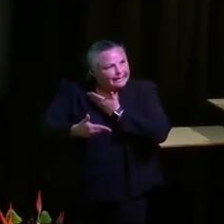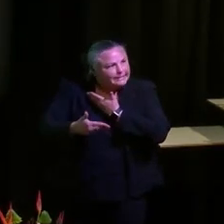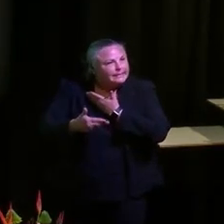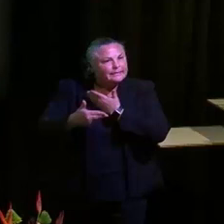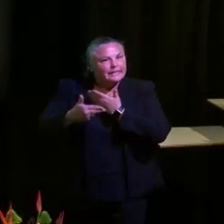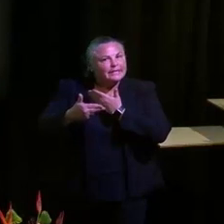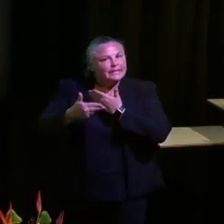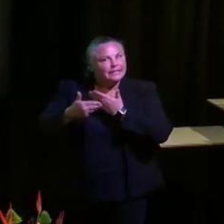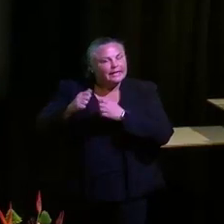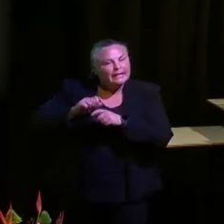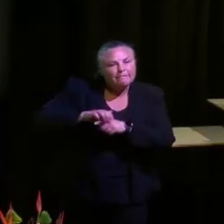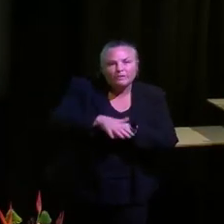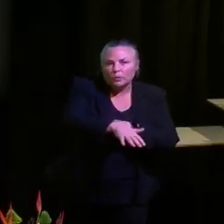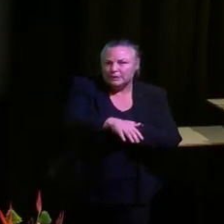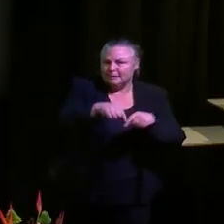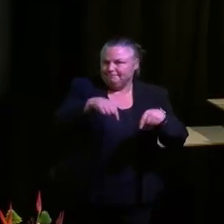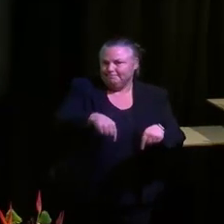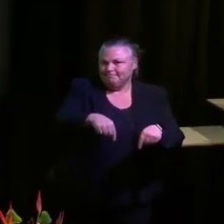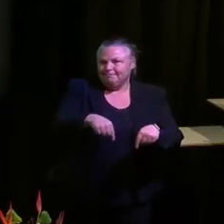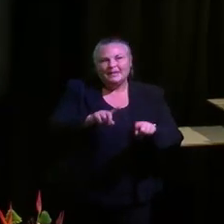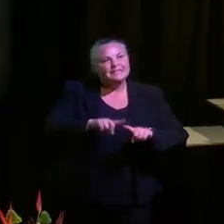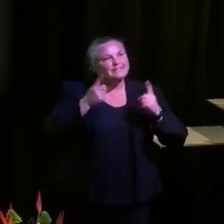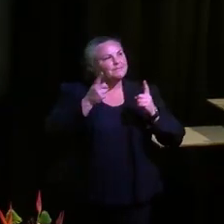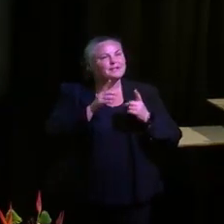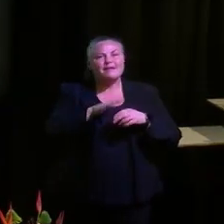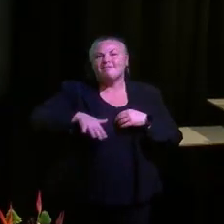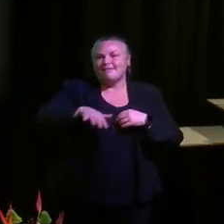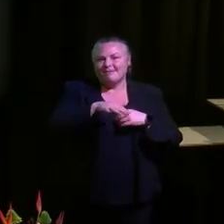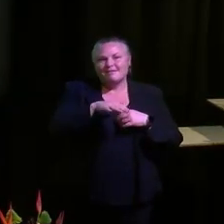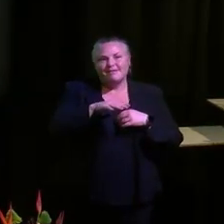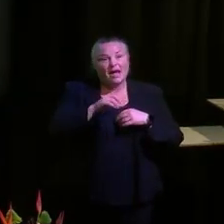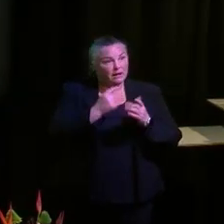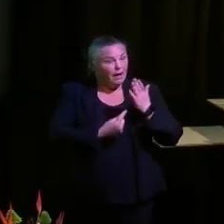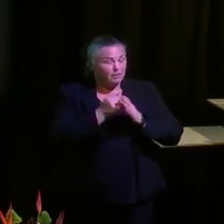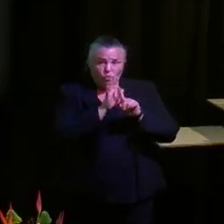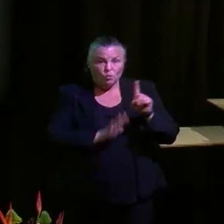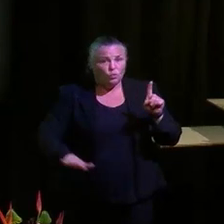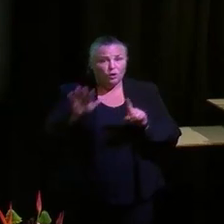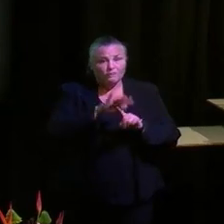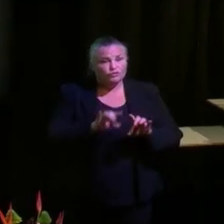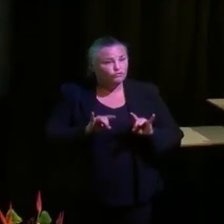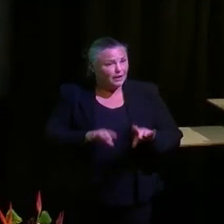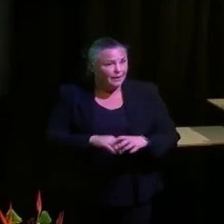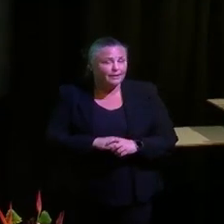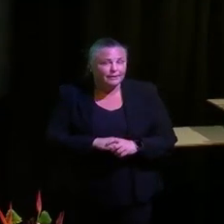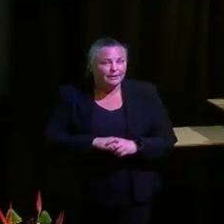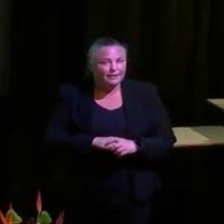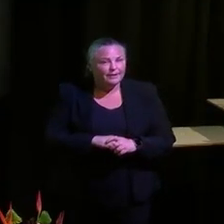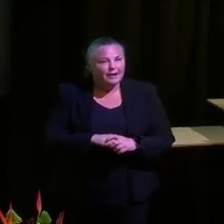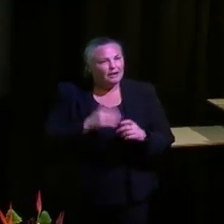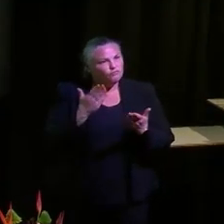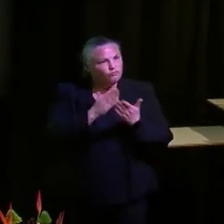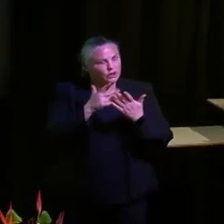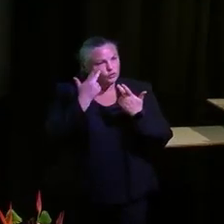activism by Indigenous communities, which is happening across the country, and really was put into the